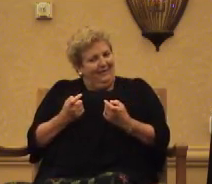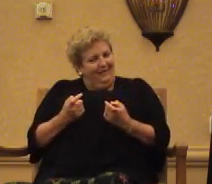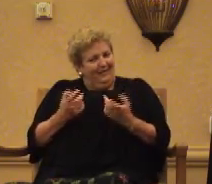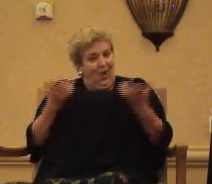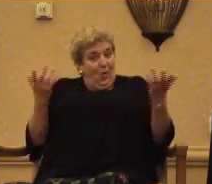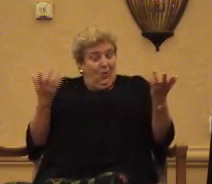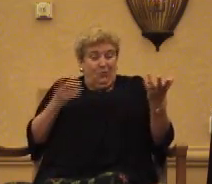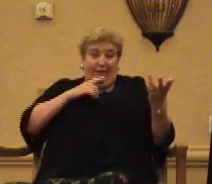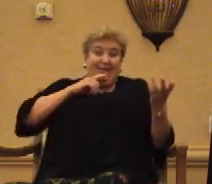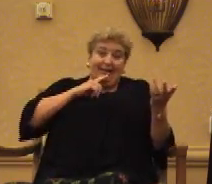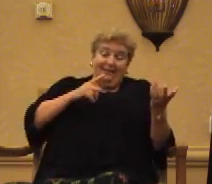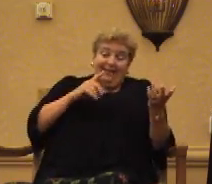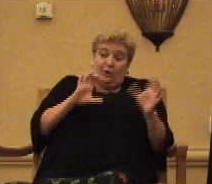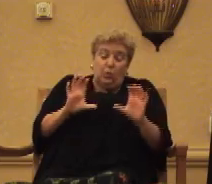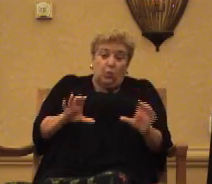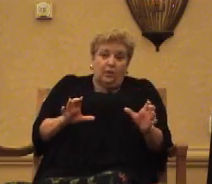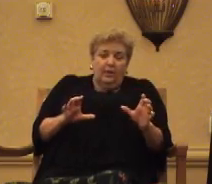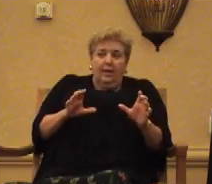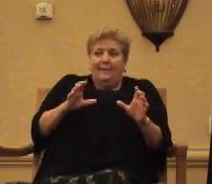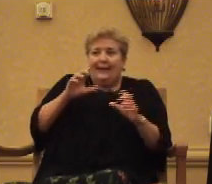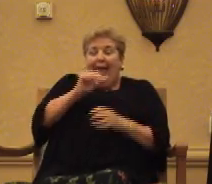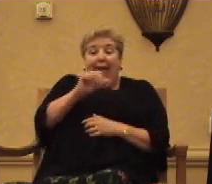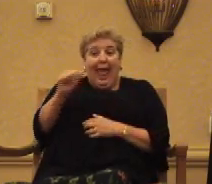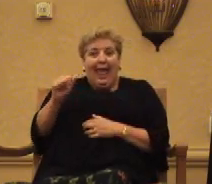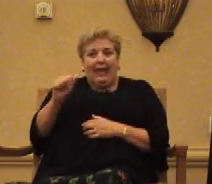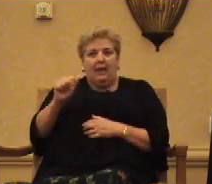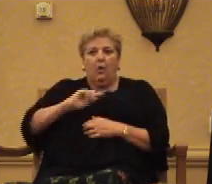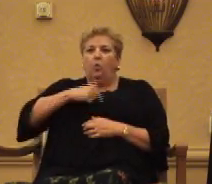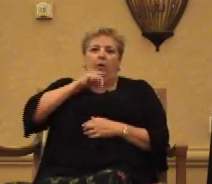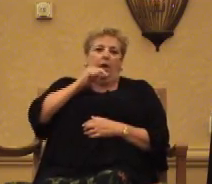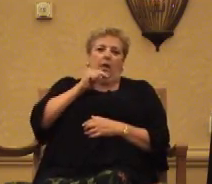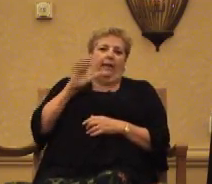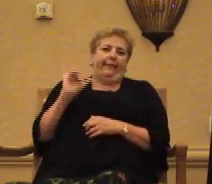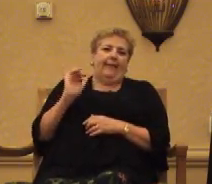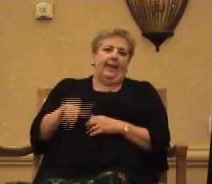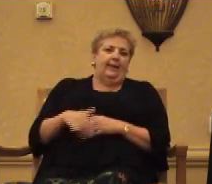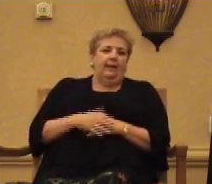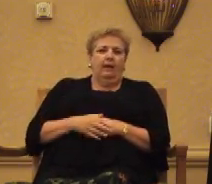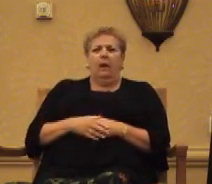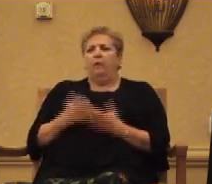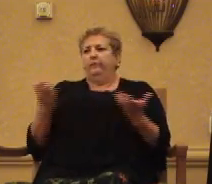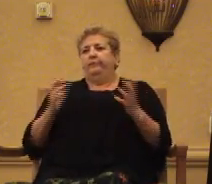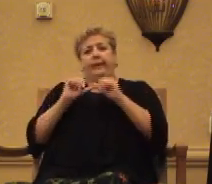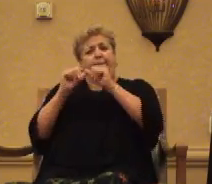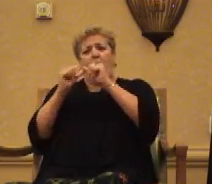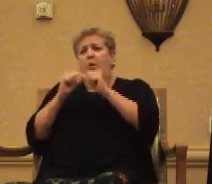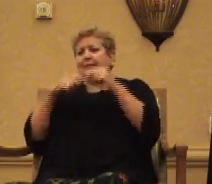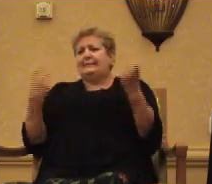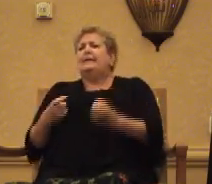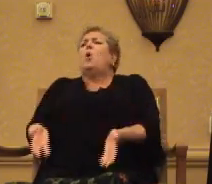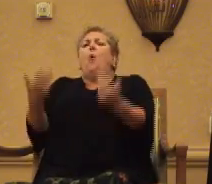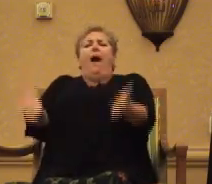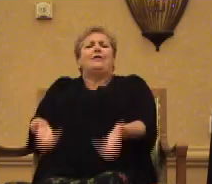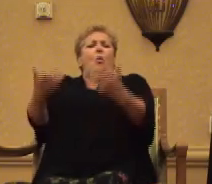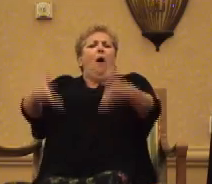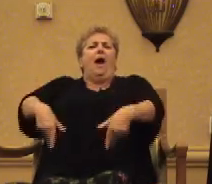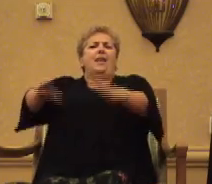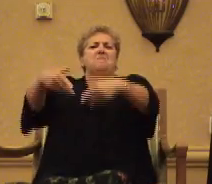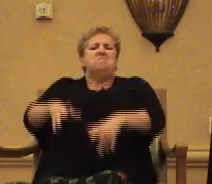really. Not Alcoholics Anonymous, we're not like that at all. We can all sin as long as you can stand it. Matter of fact, we'll sit in coffee shops and go, do you know what so-and-so is